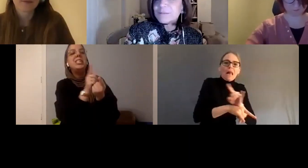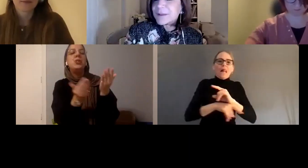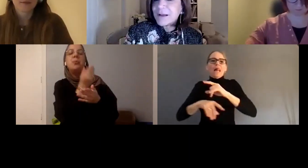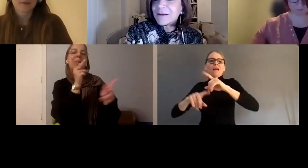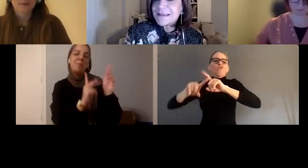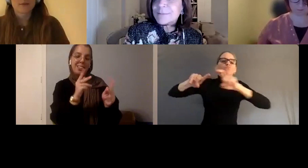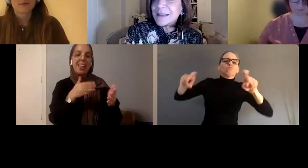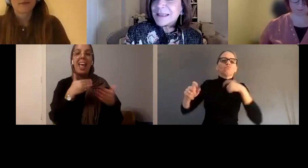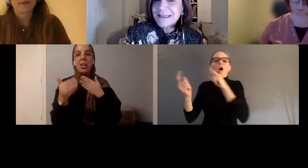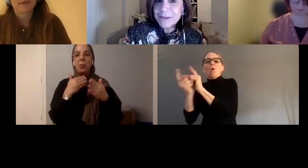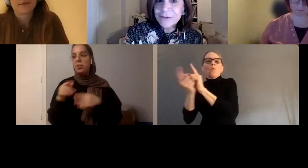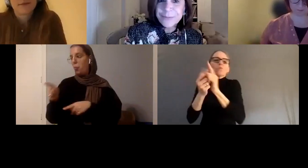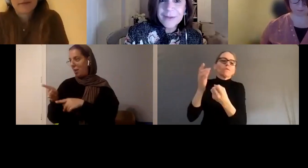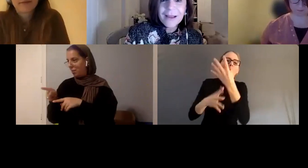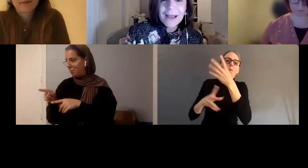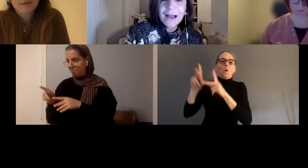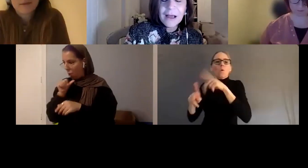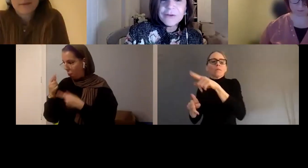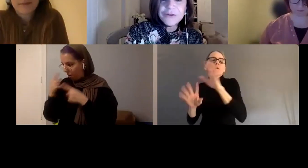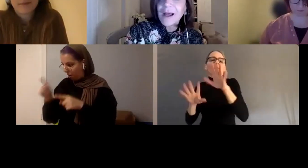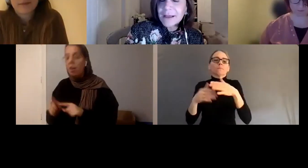I had gone to some meetings there.